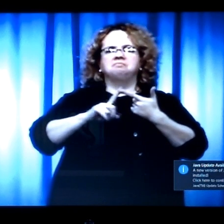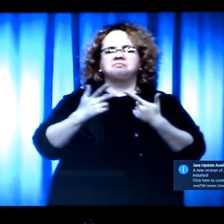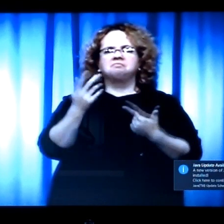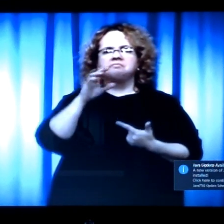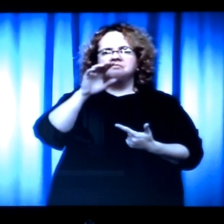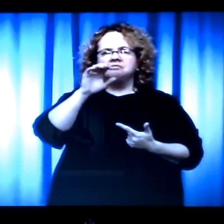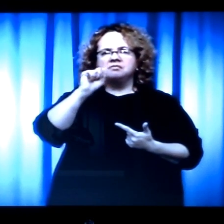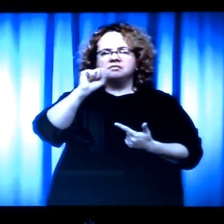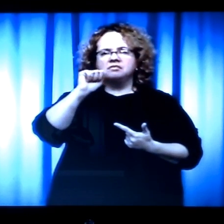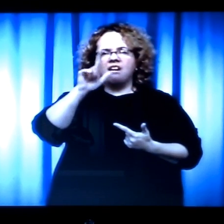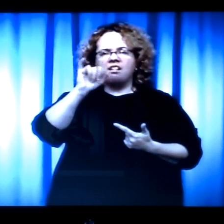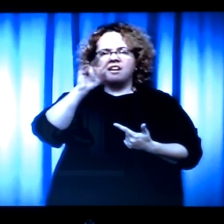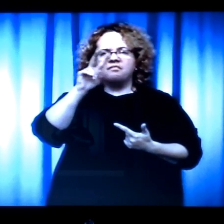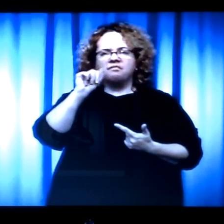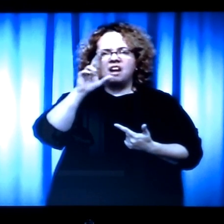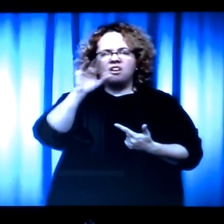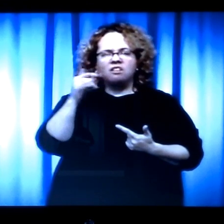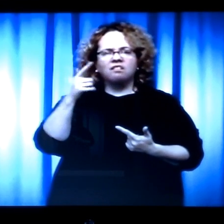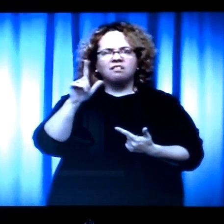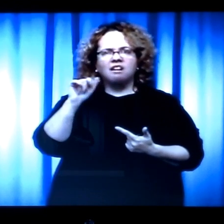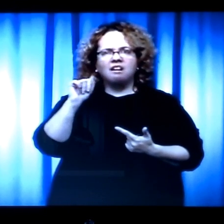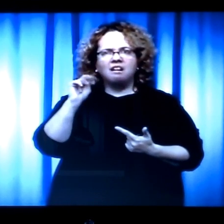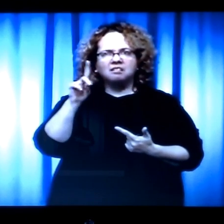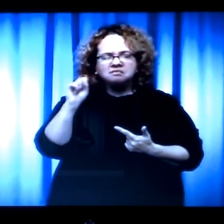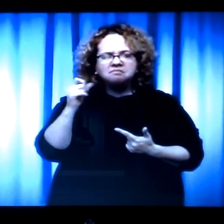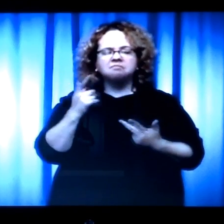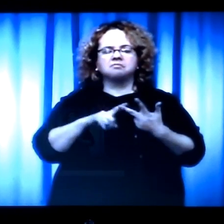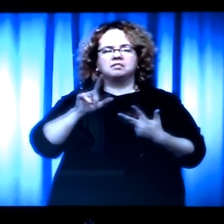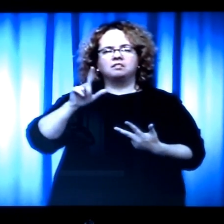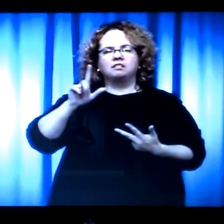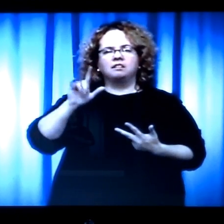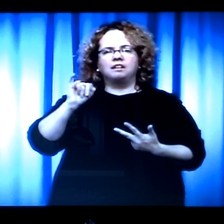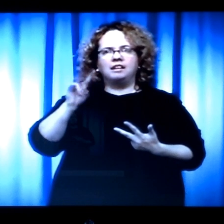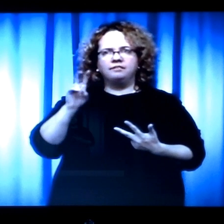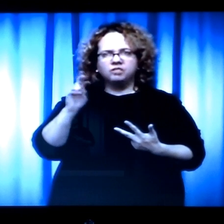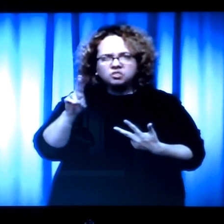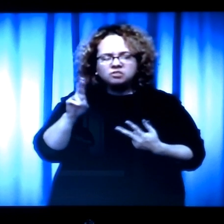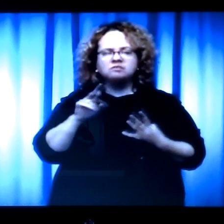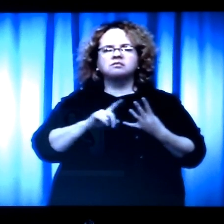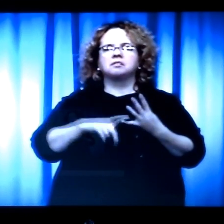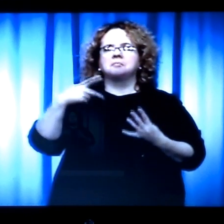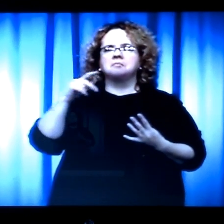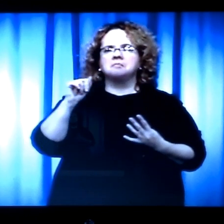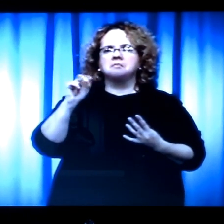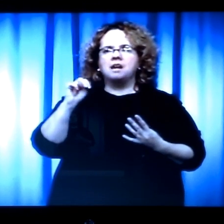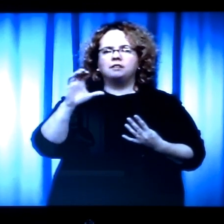Of course, with these components in our body, there's some help from other parts of the body, such as